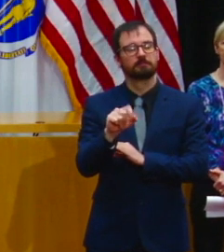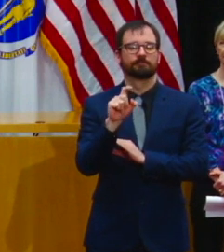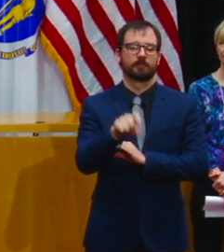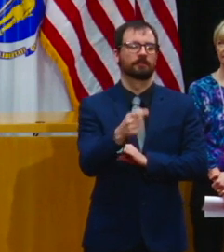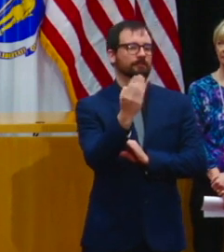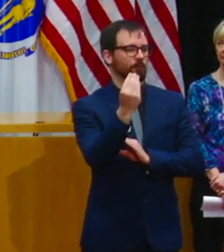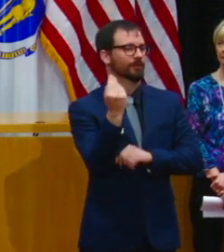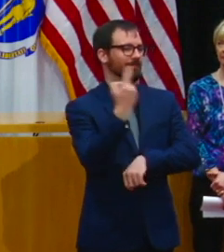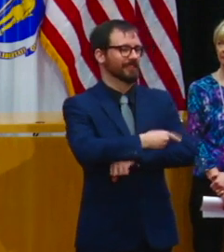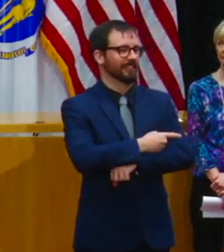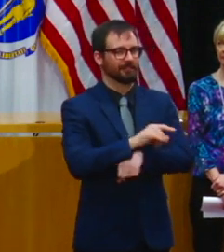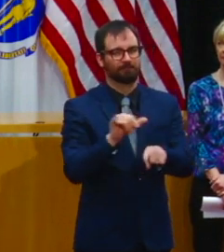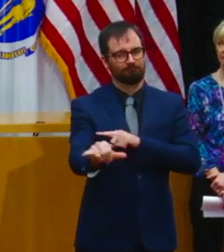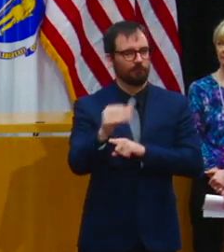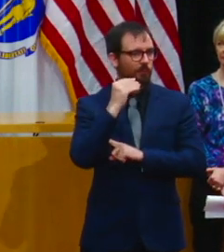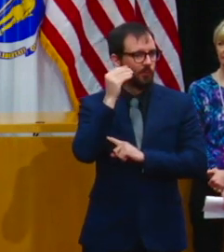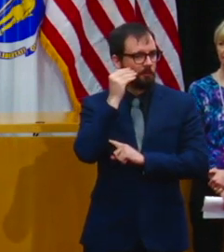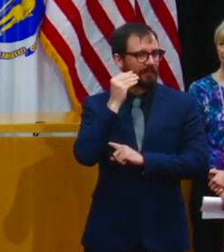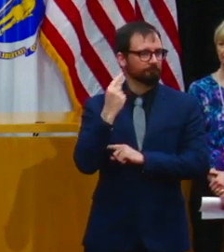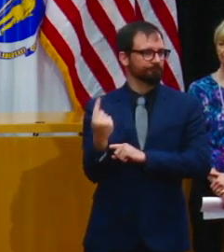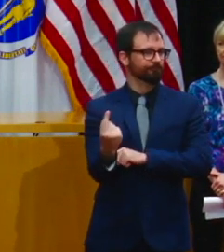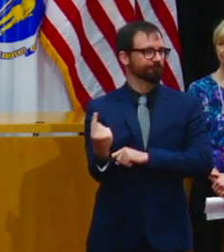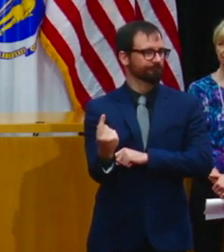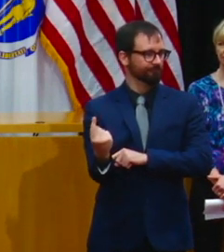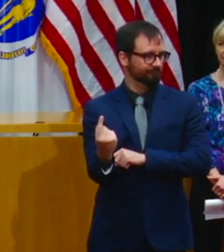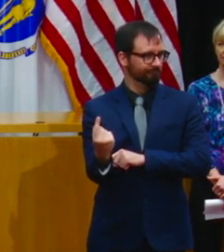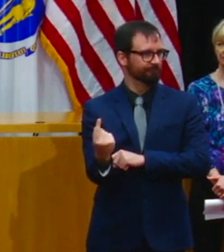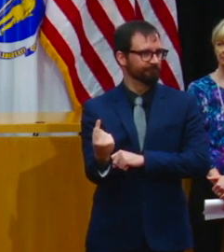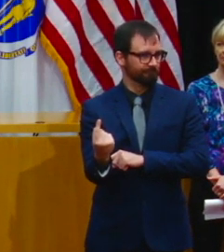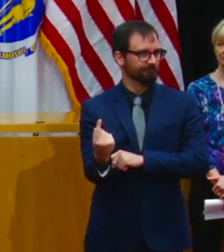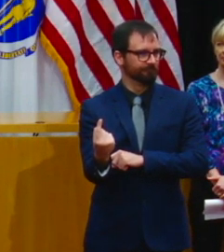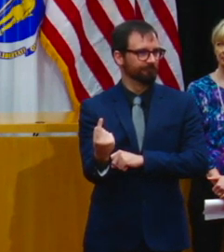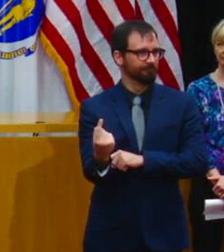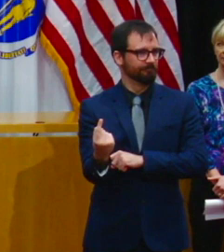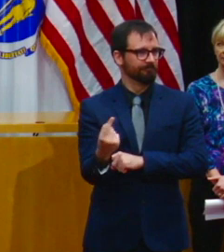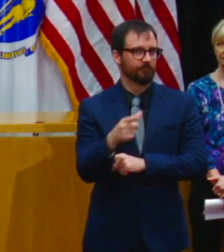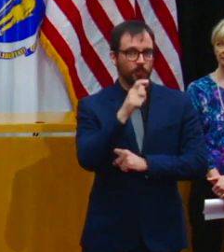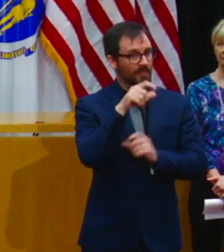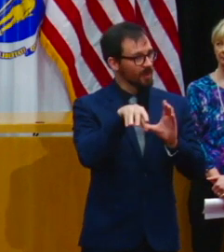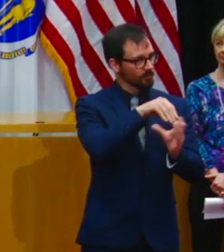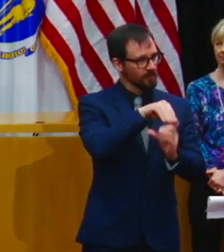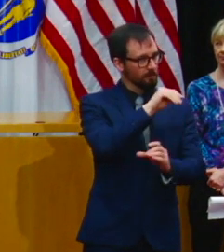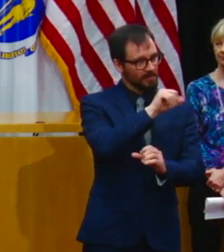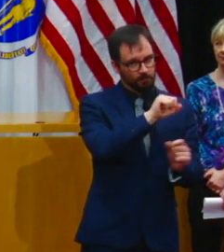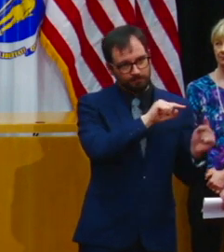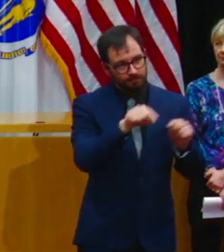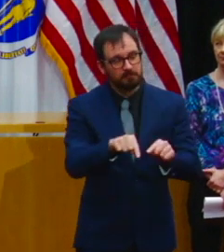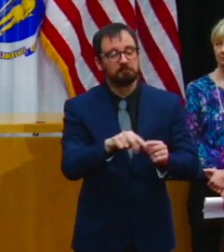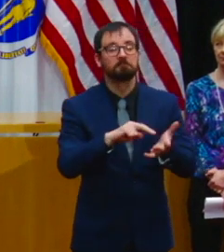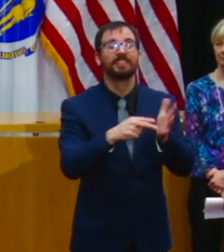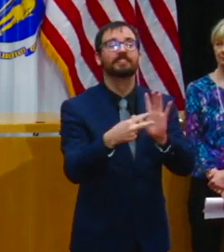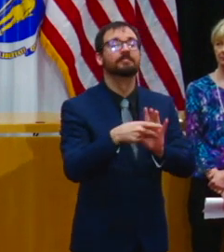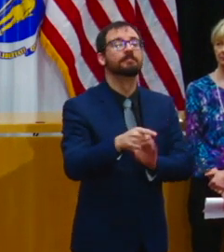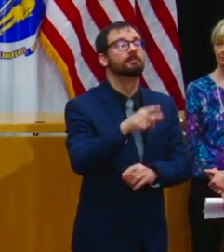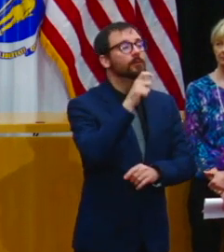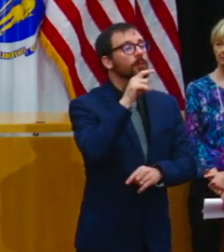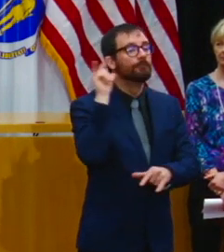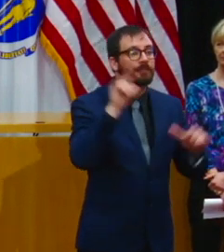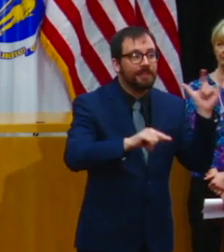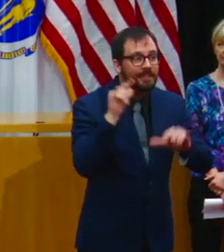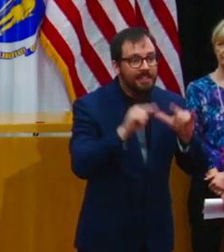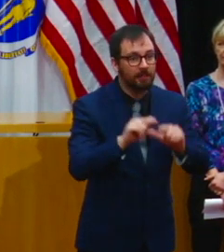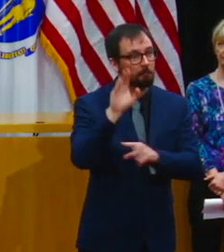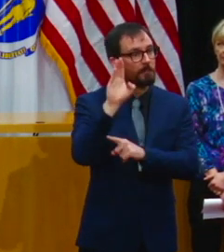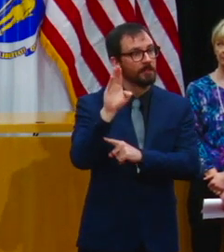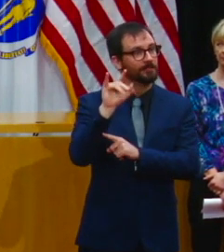message, travelers entering Massachusetts will be given information flyers instructing them of the 14-day quarantine at our